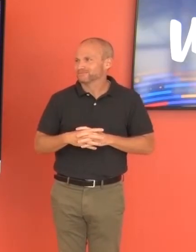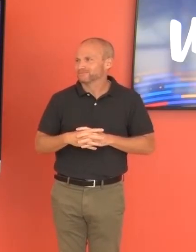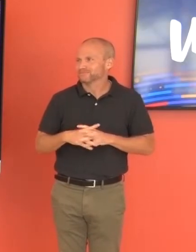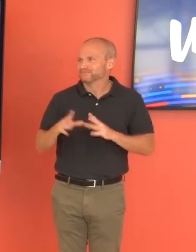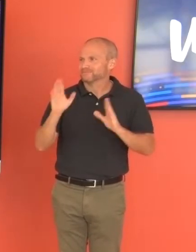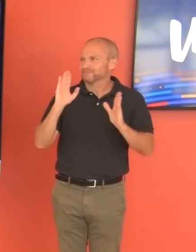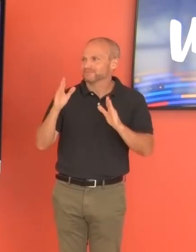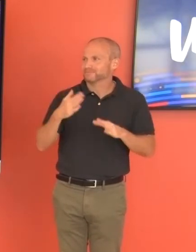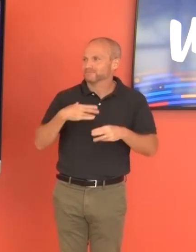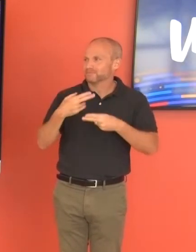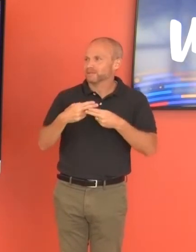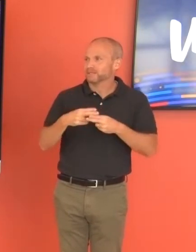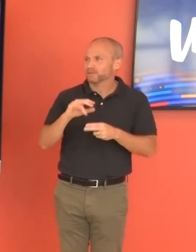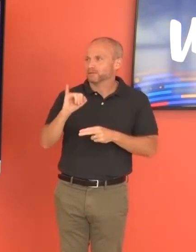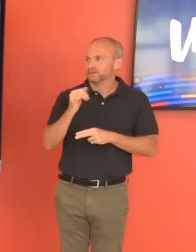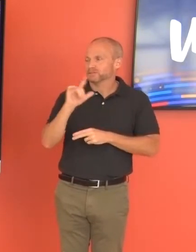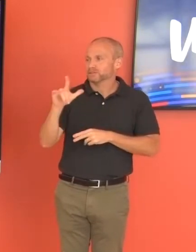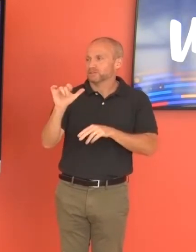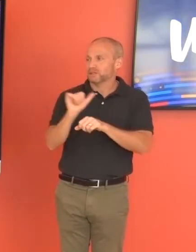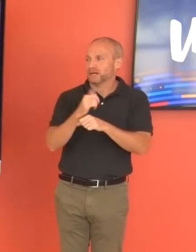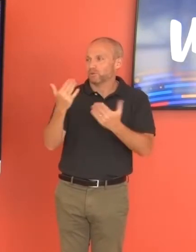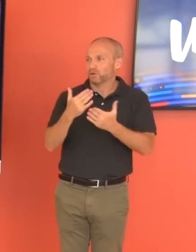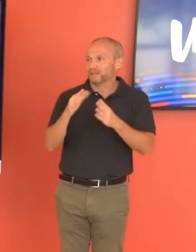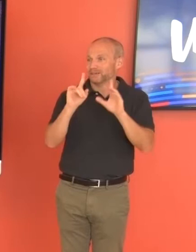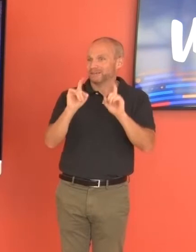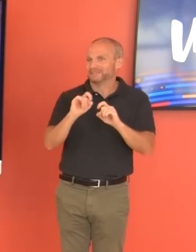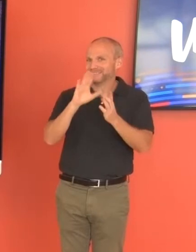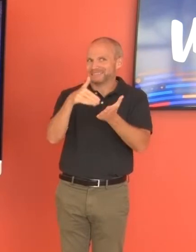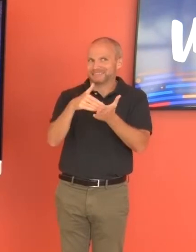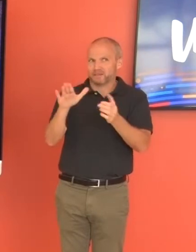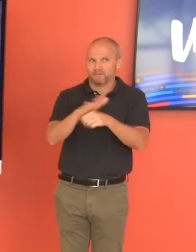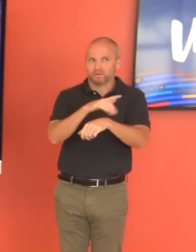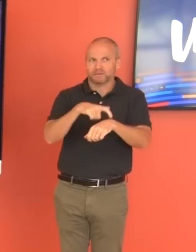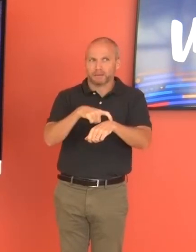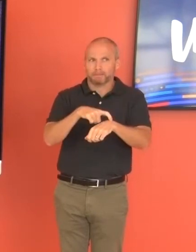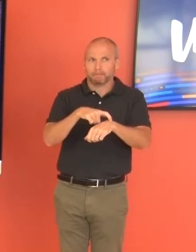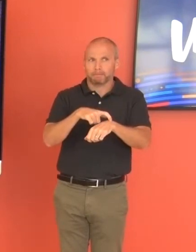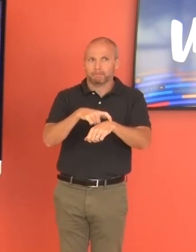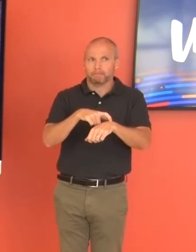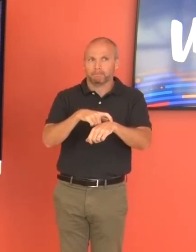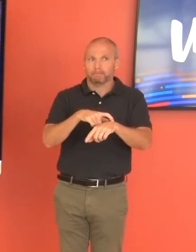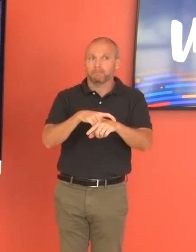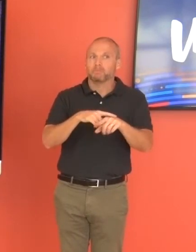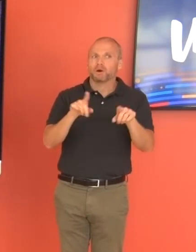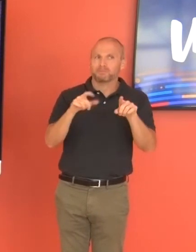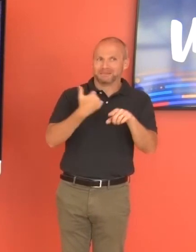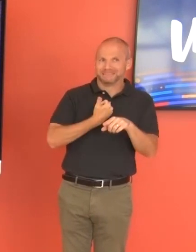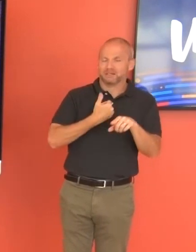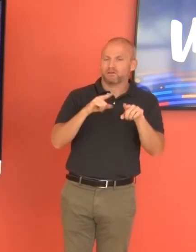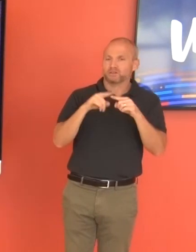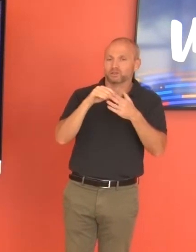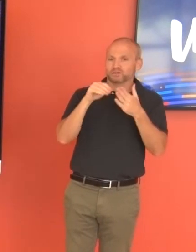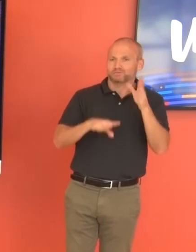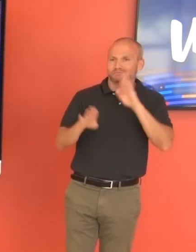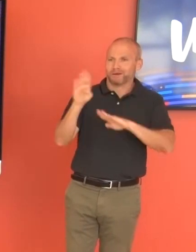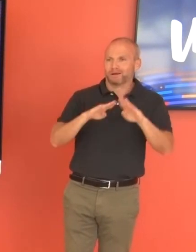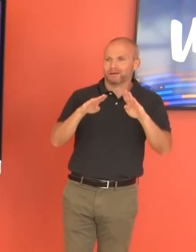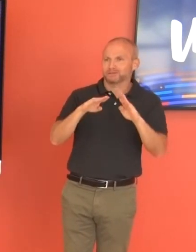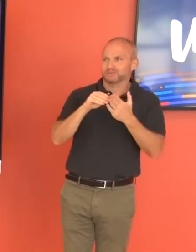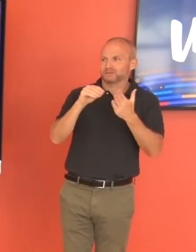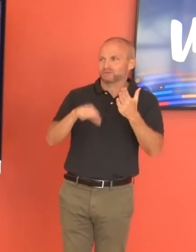Hey, so my name is Jill. I work here in testing full time, but importantly, I'm also a student. I'm a biology